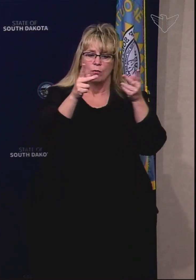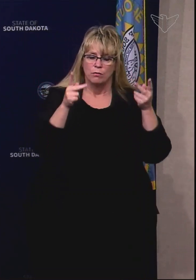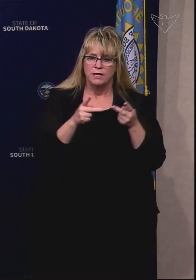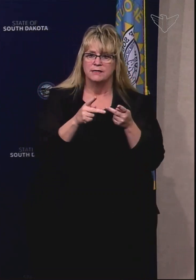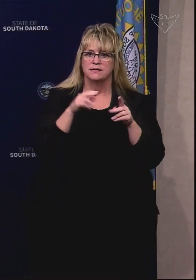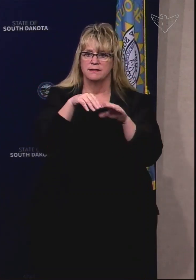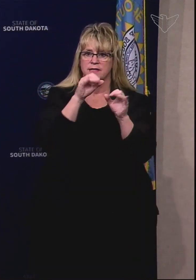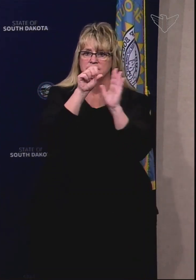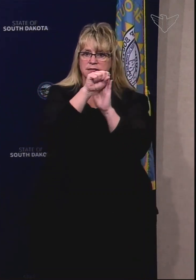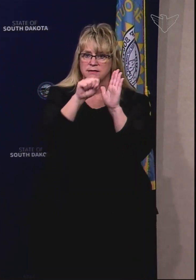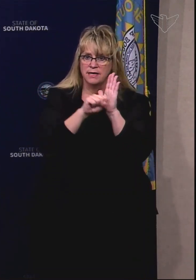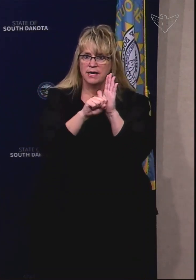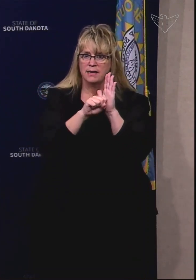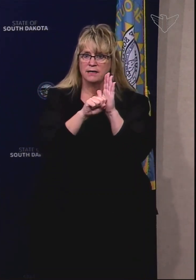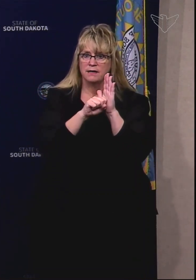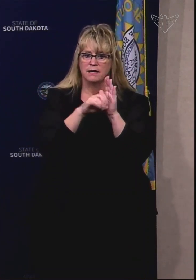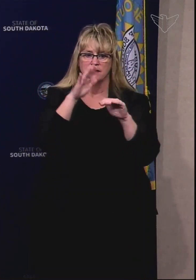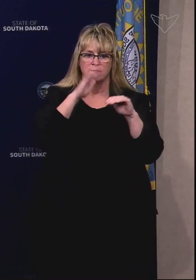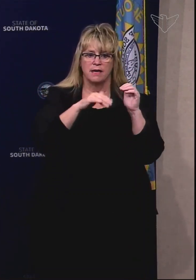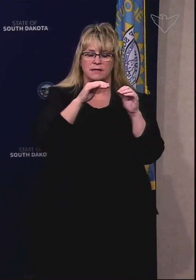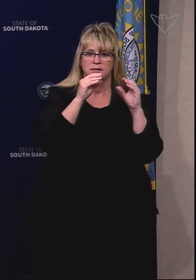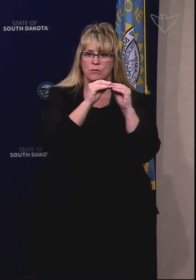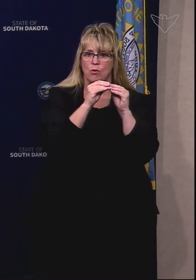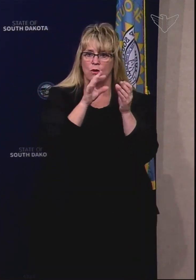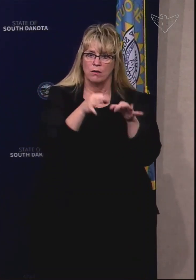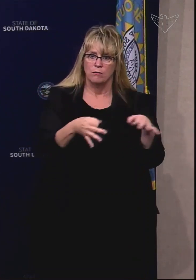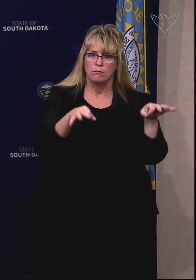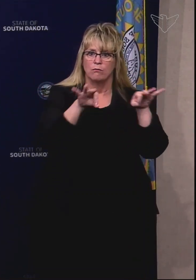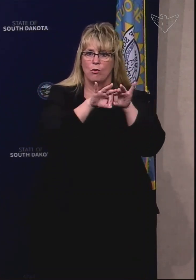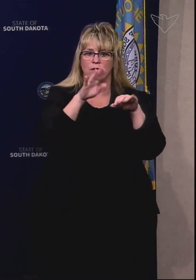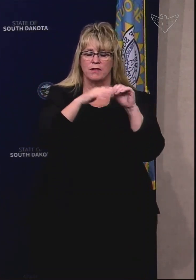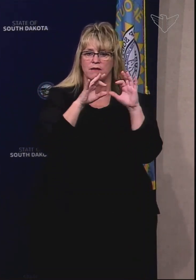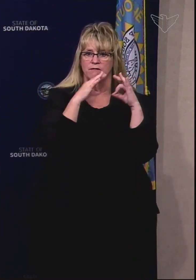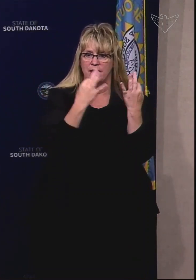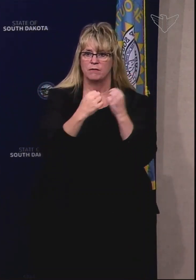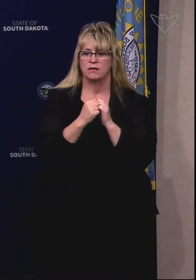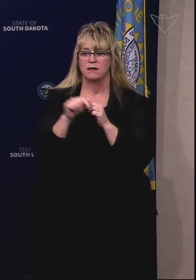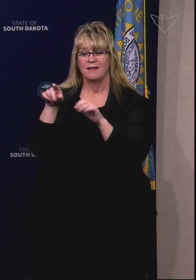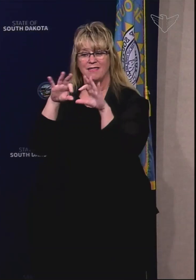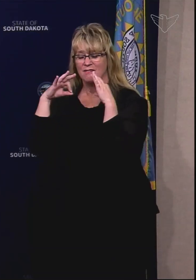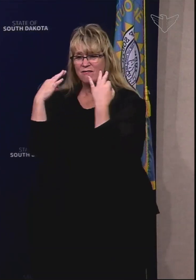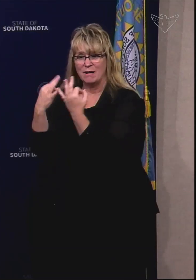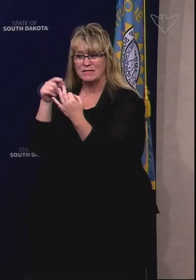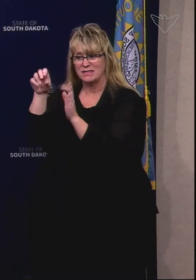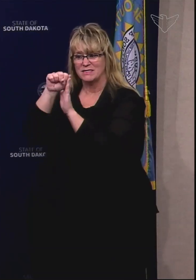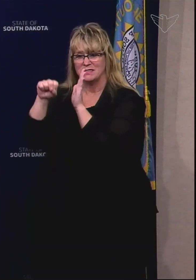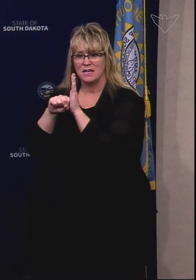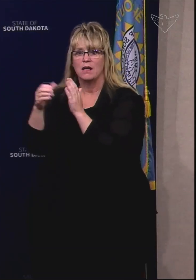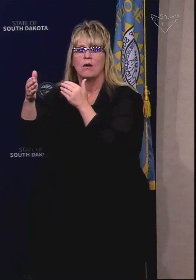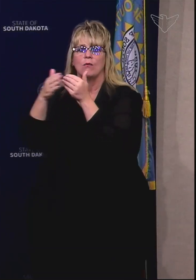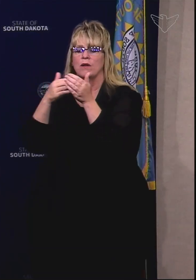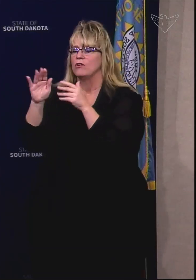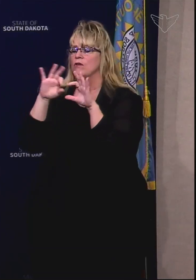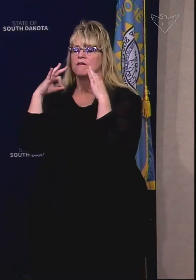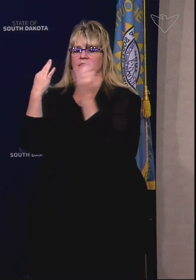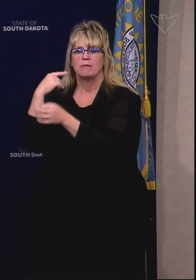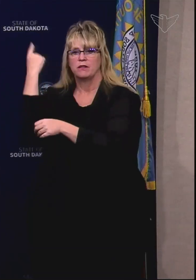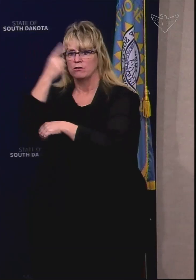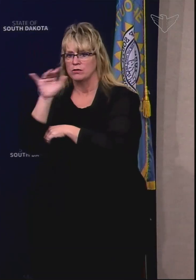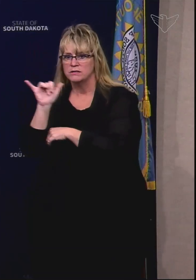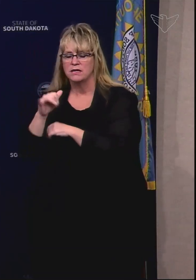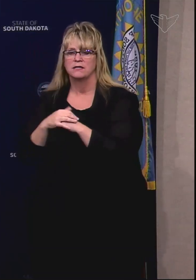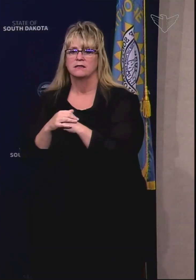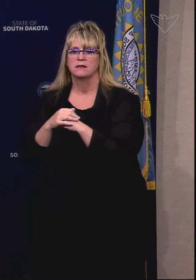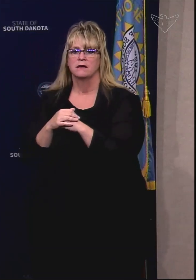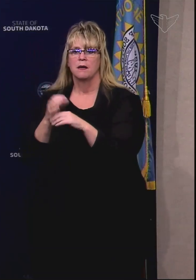more important than the family. We are blessed with great families in this state. Whatever your family looks like, make